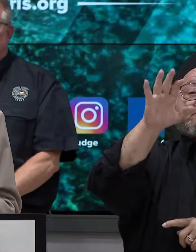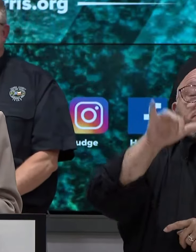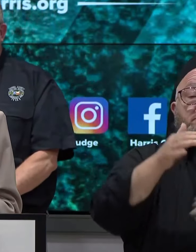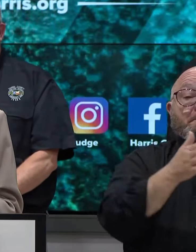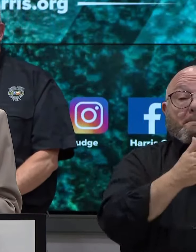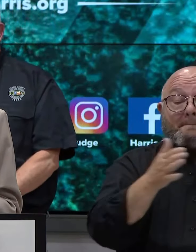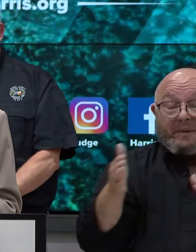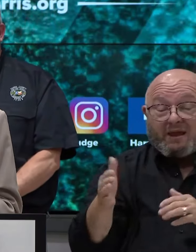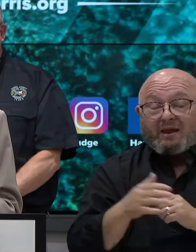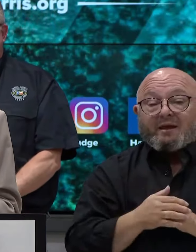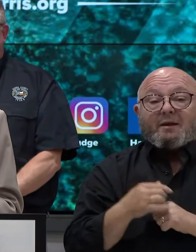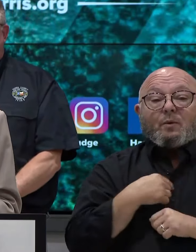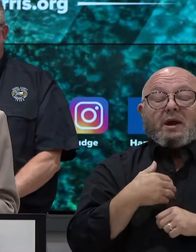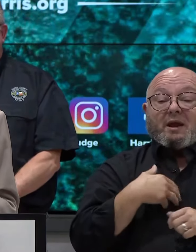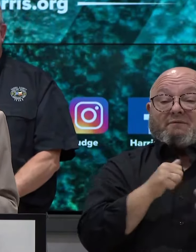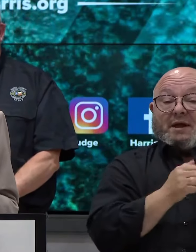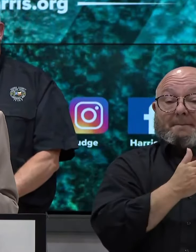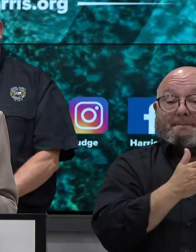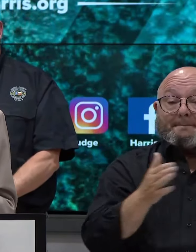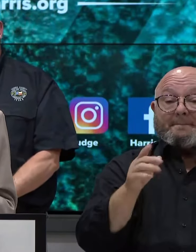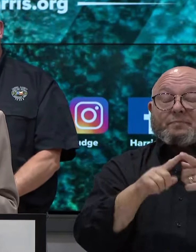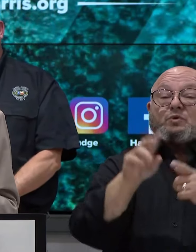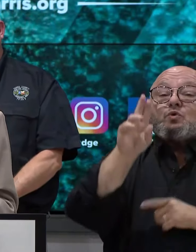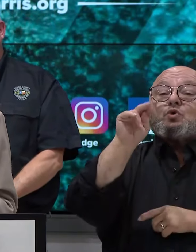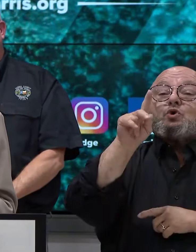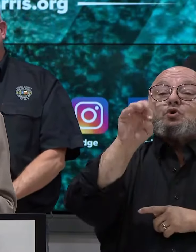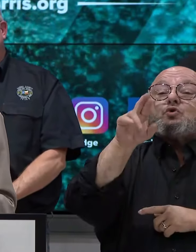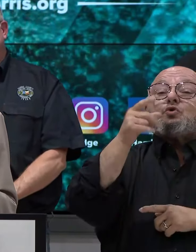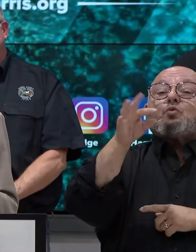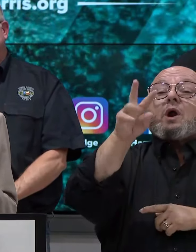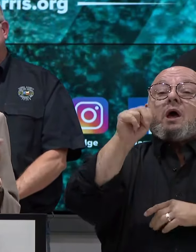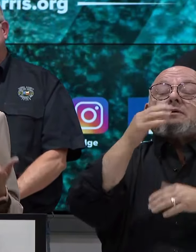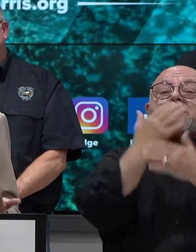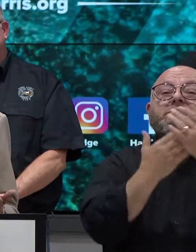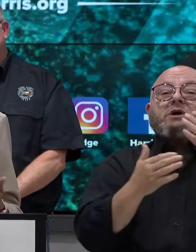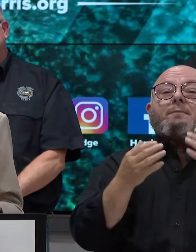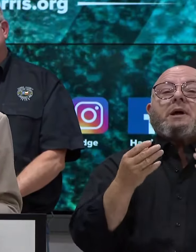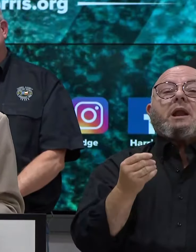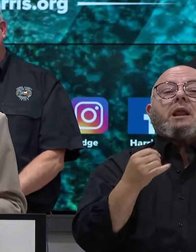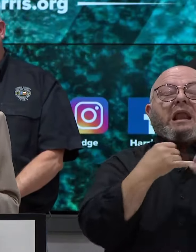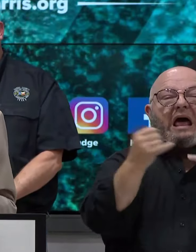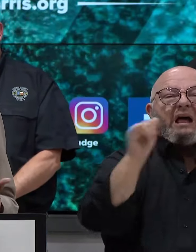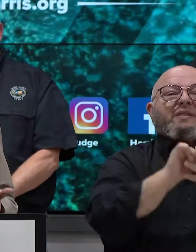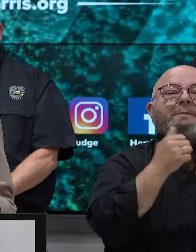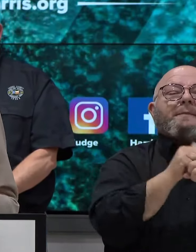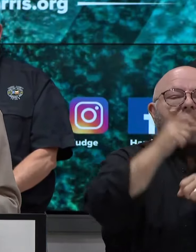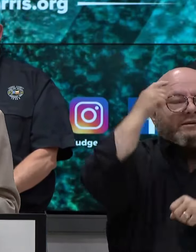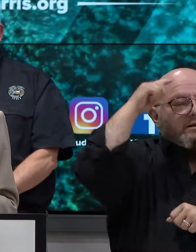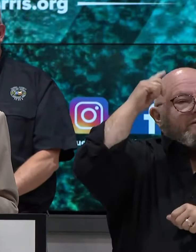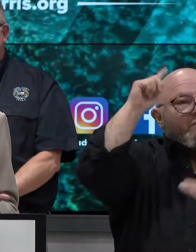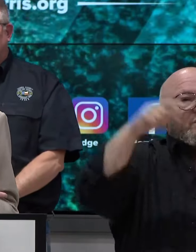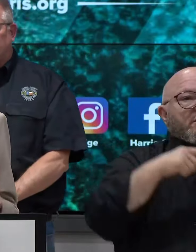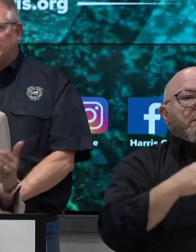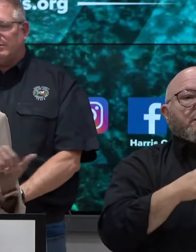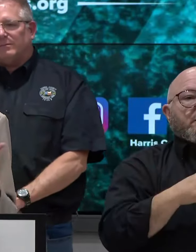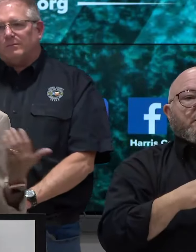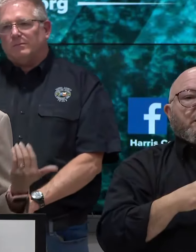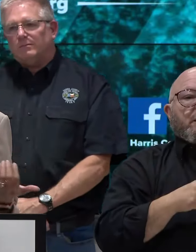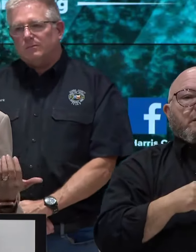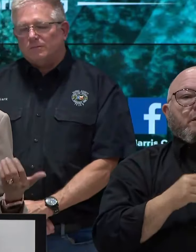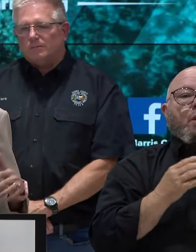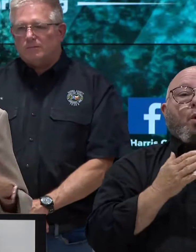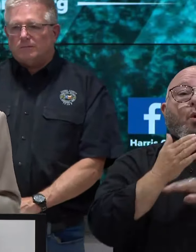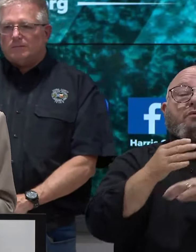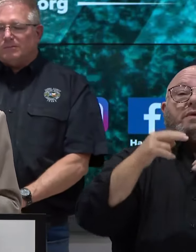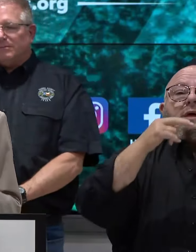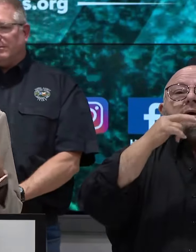do have a plan to underground some lines that would make sense, right? Like, for example, transmission lines over